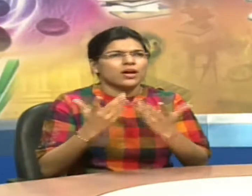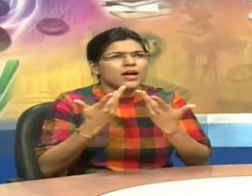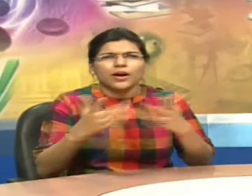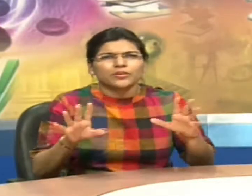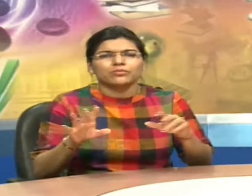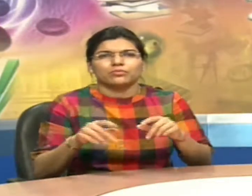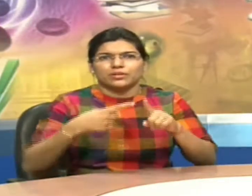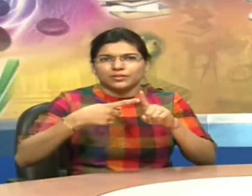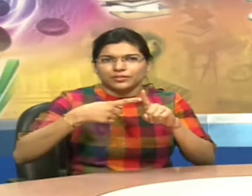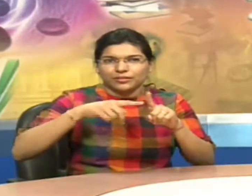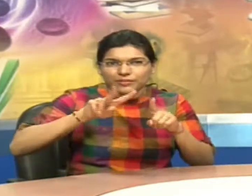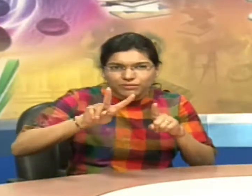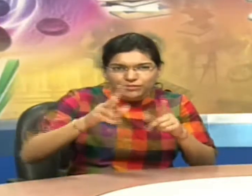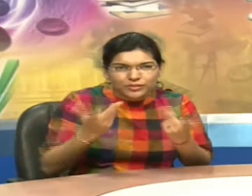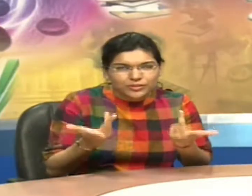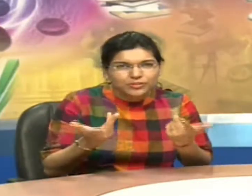turn down.